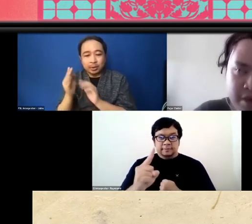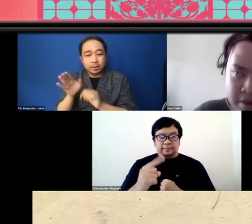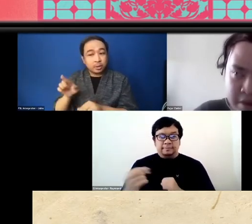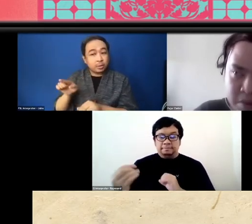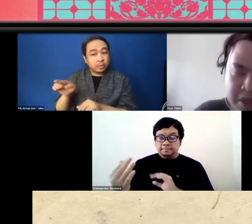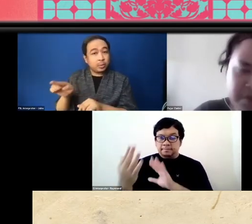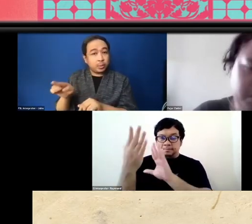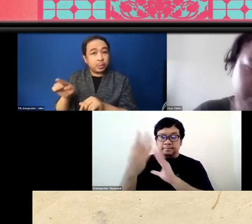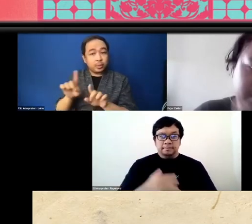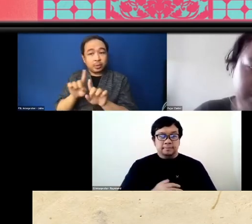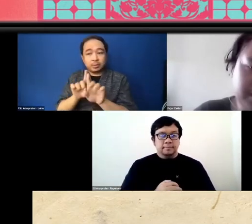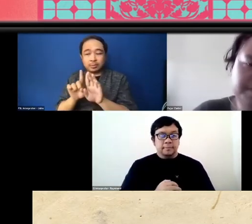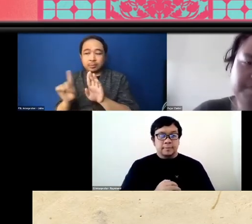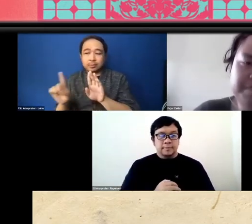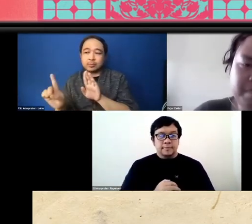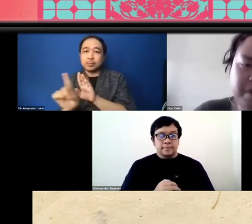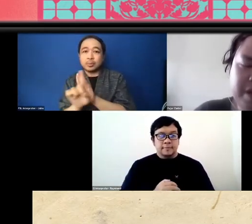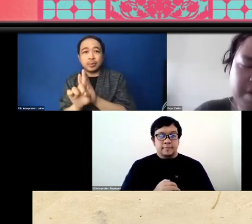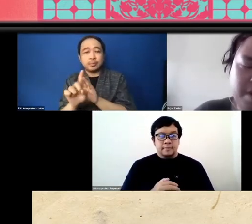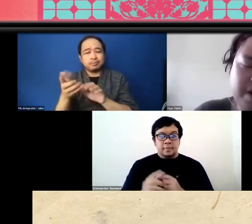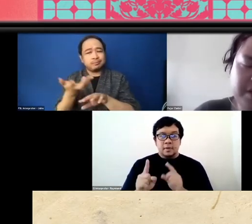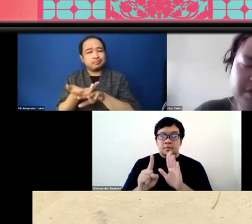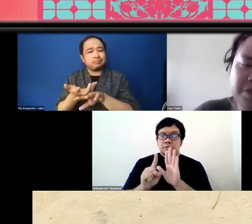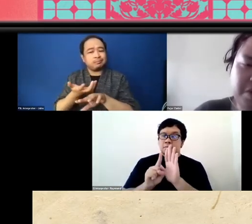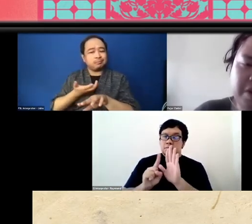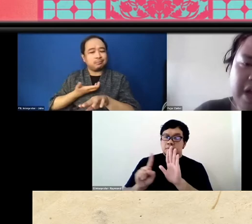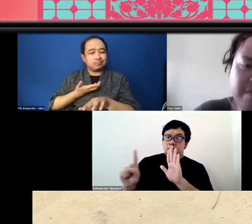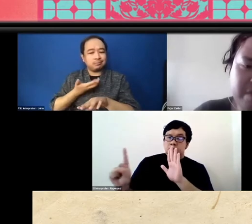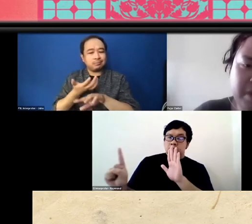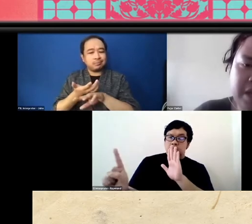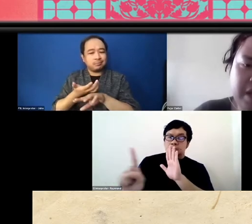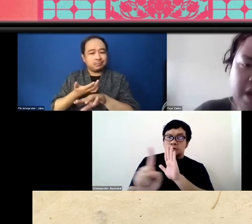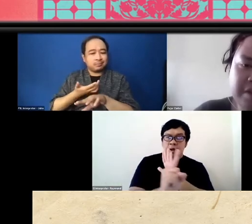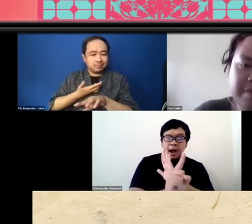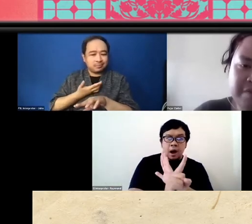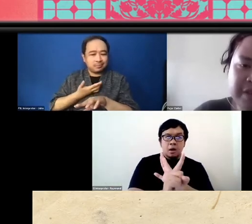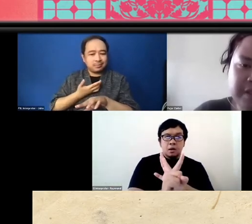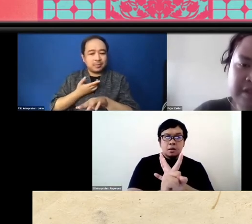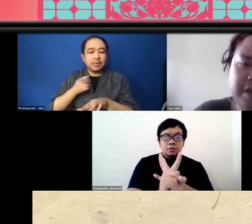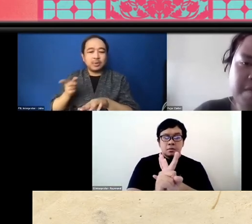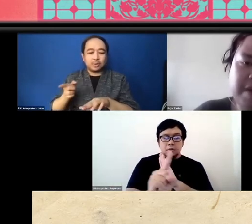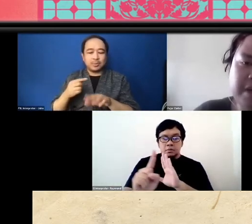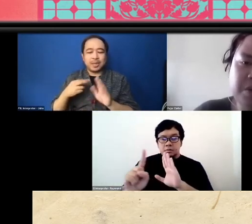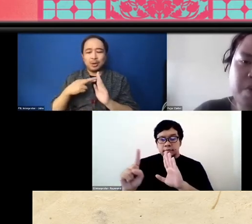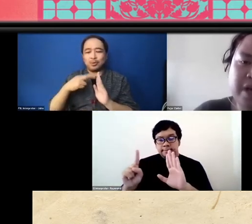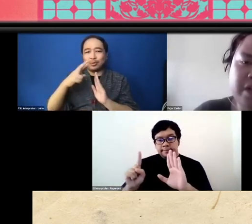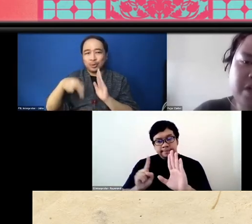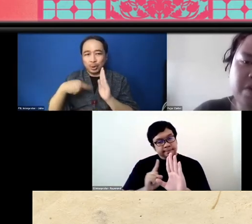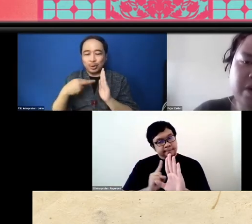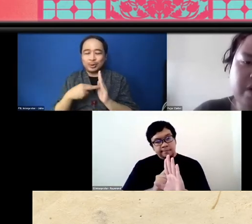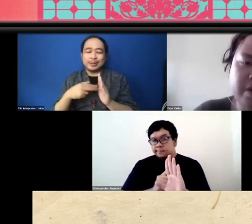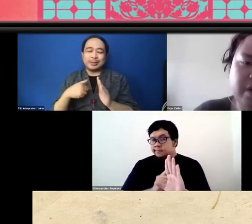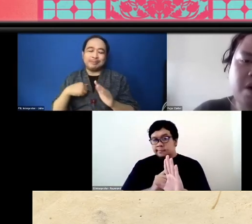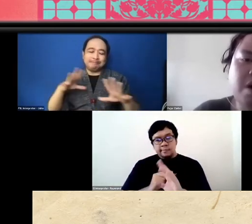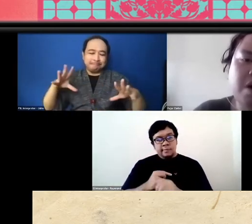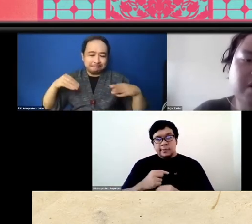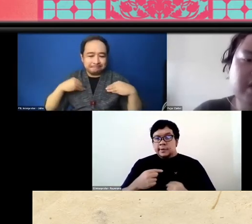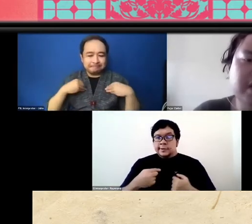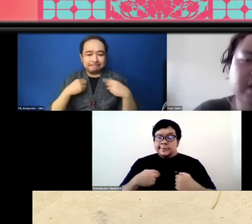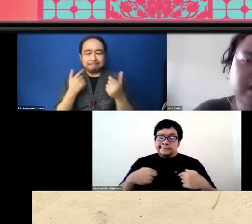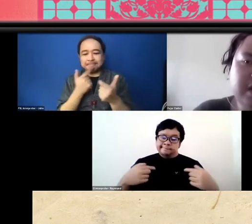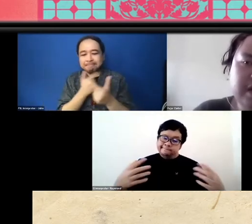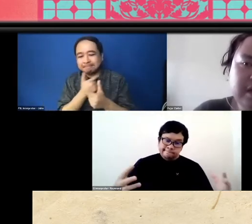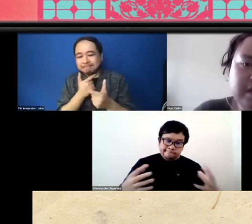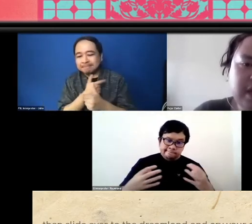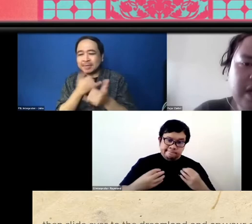scheming with his tricks. A part so laughably unconvincing, might as well cue the curtain call